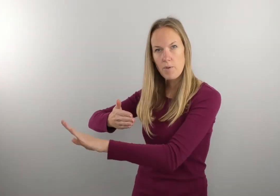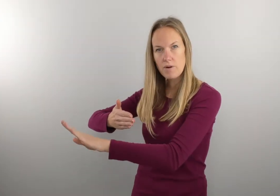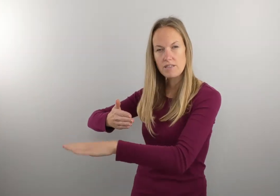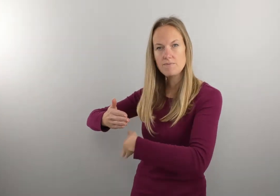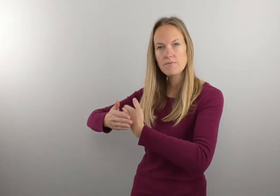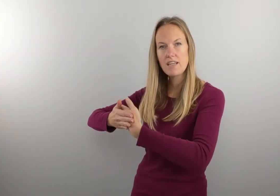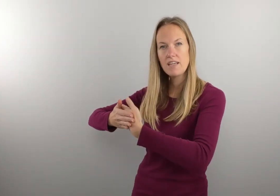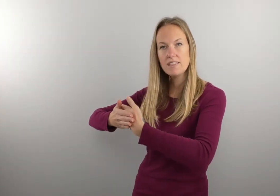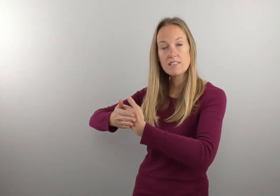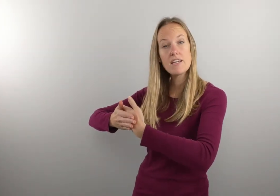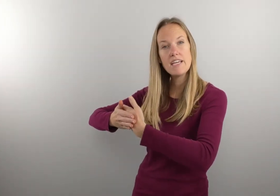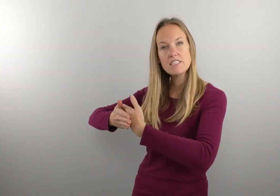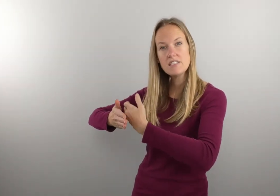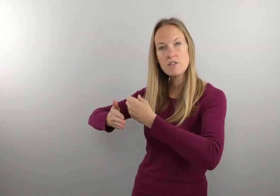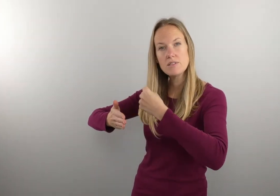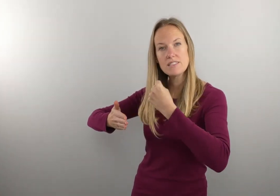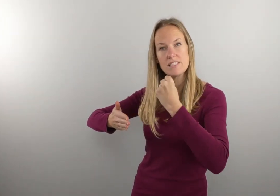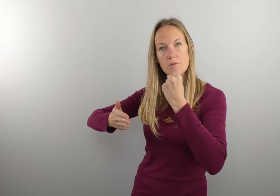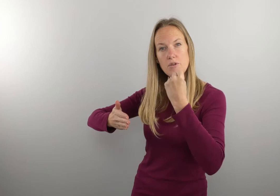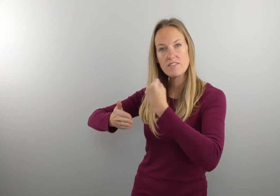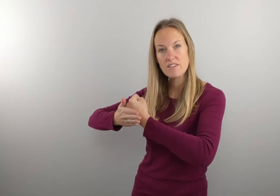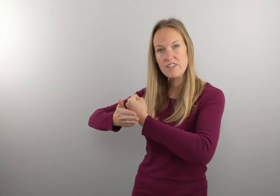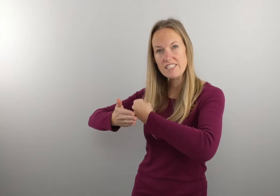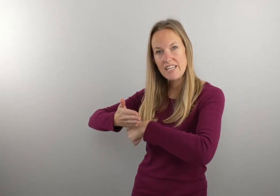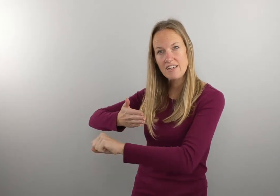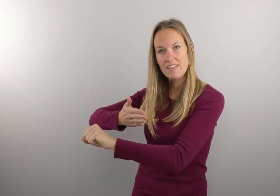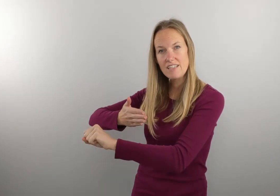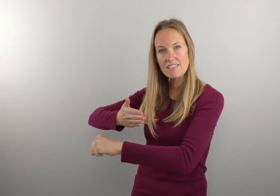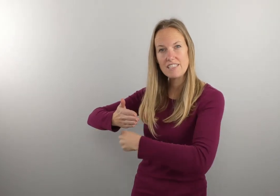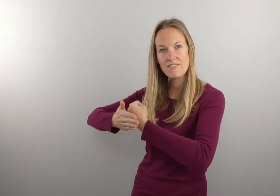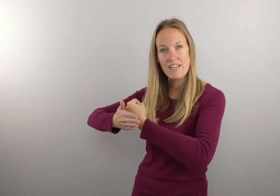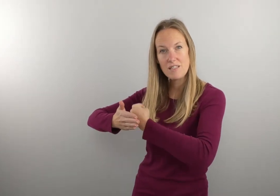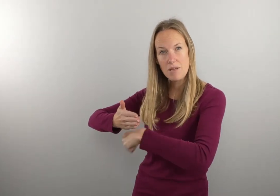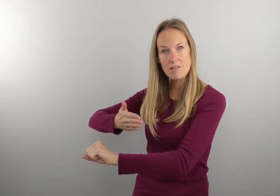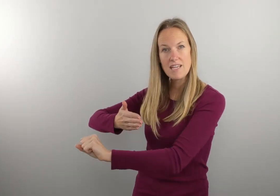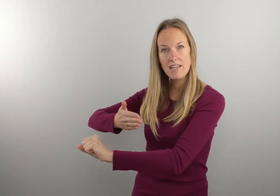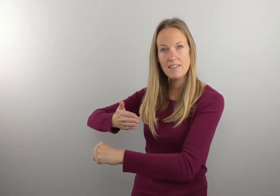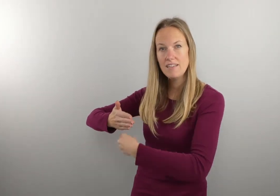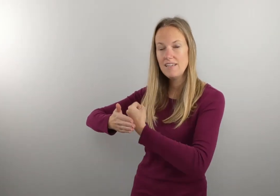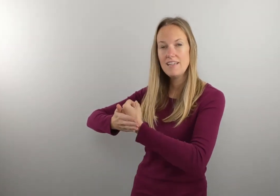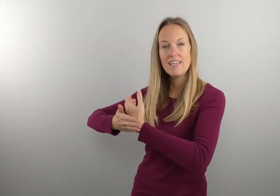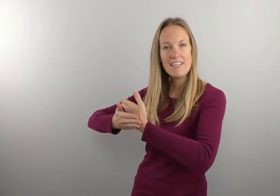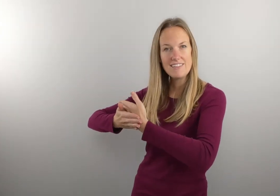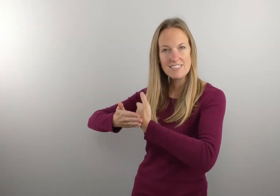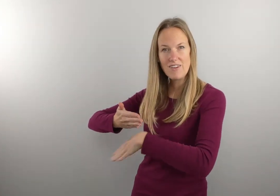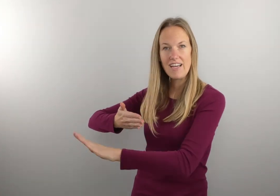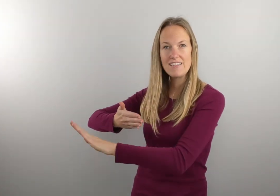Born. Okay, so occasionally you will see someone who has a fist there, kind of signifying the baby's head. Either is fine.